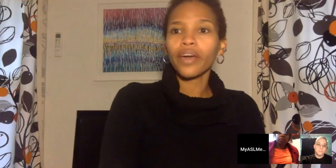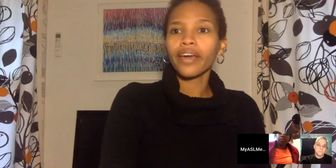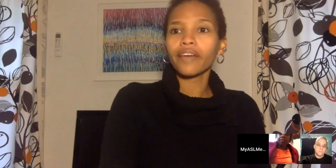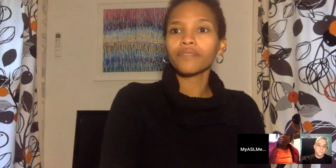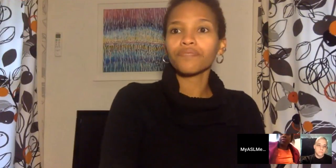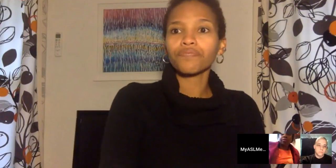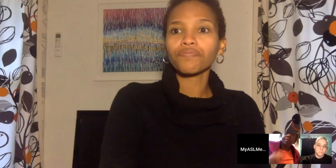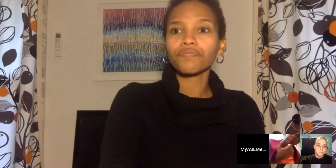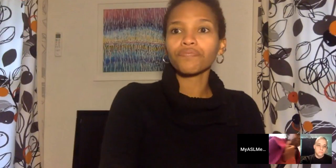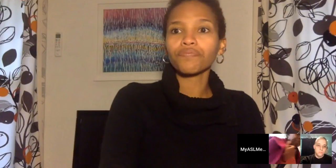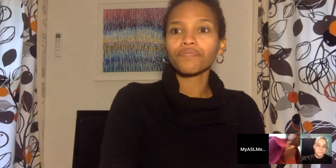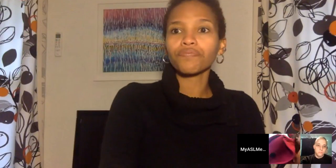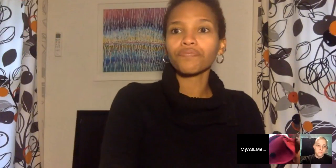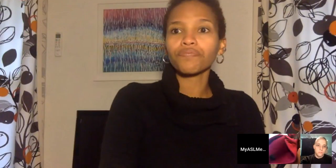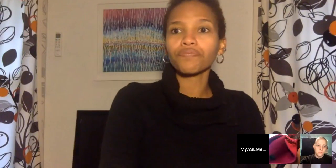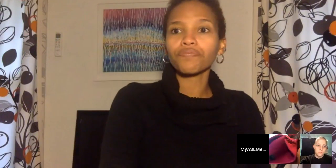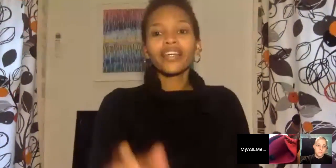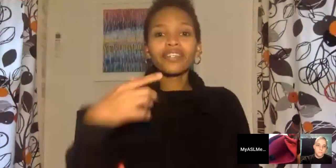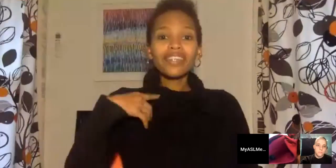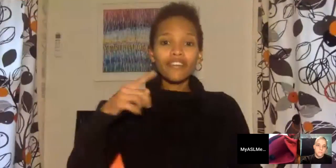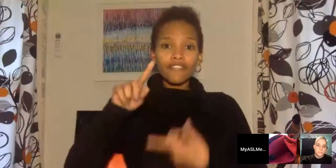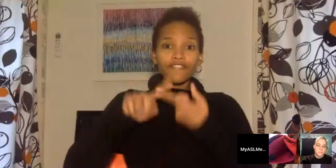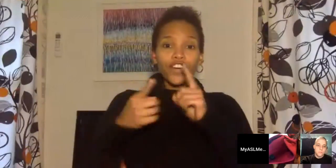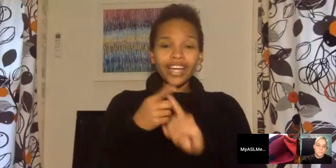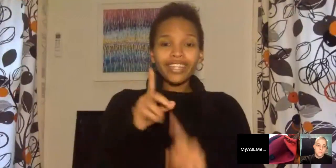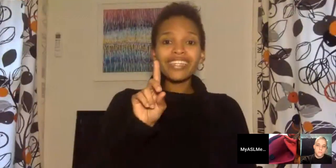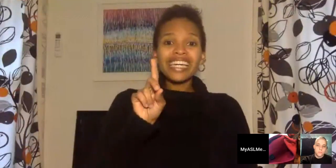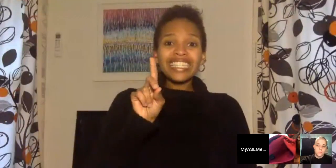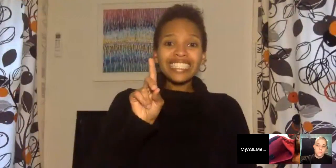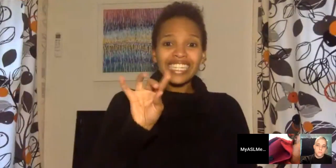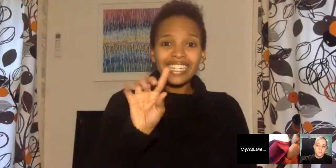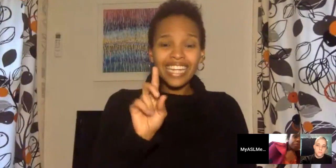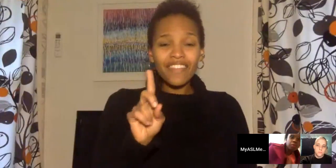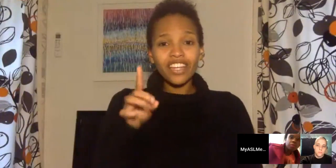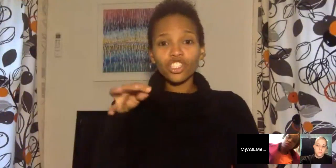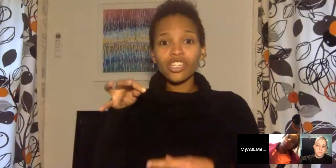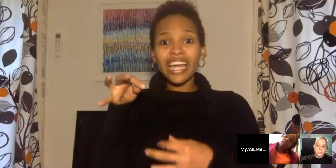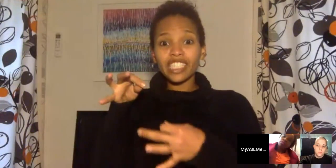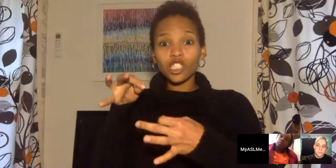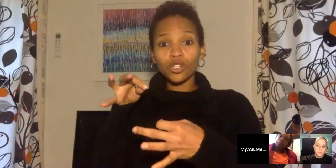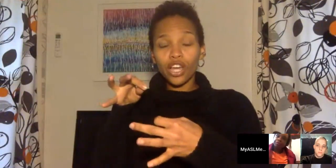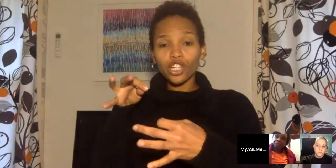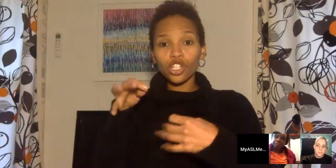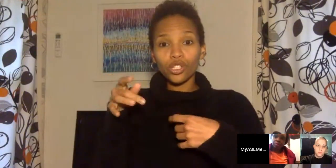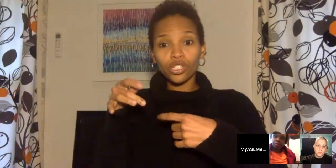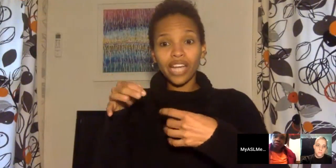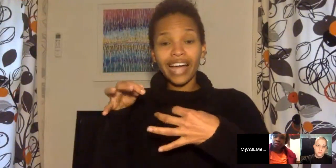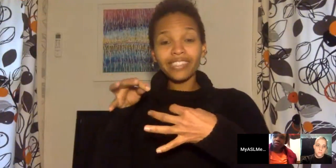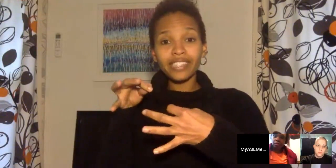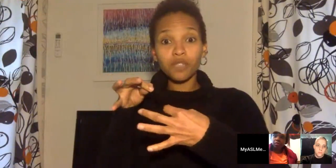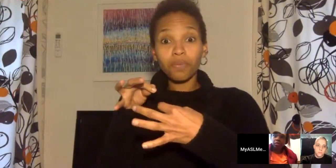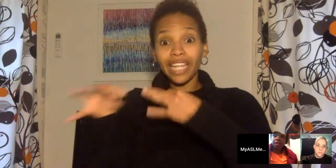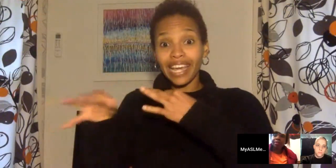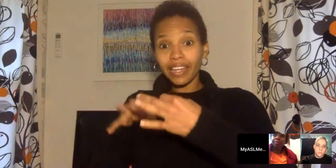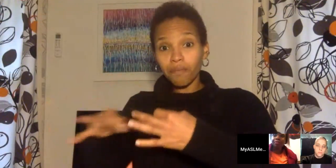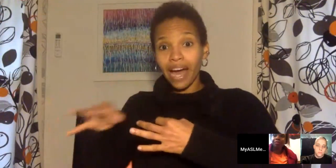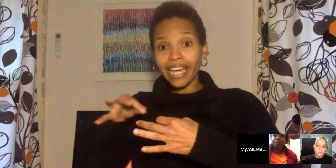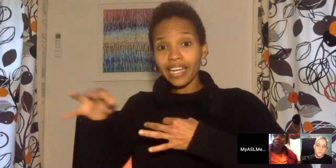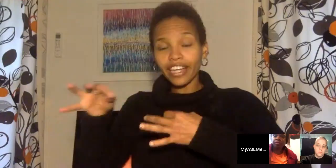yeah. Friend did, and then she signs explain by